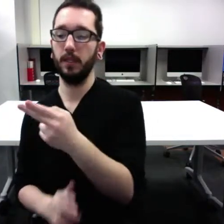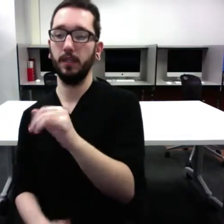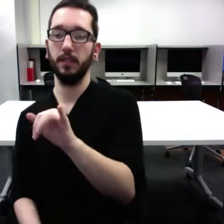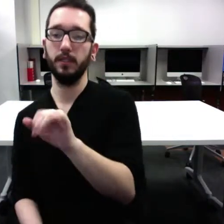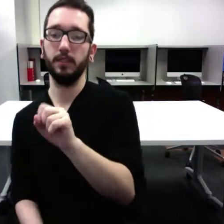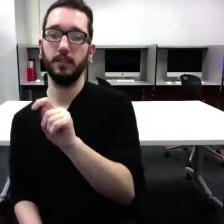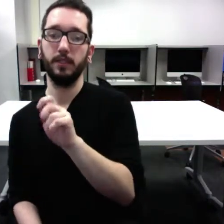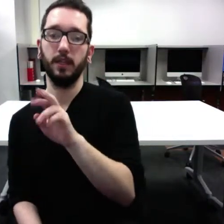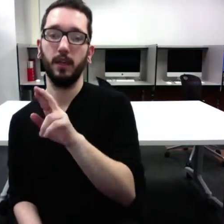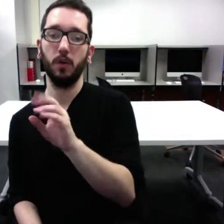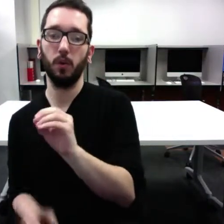word for uterus.